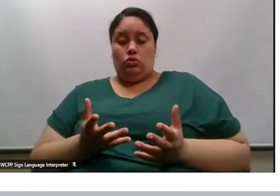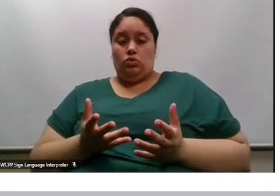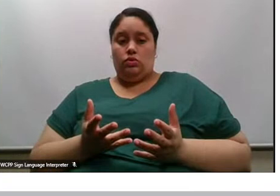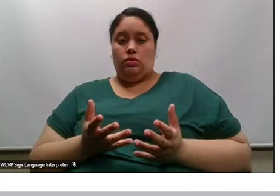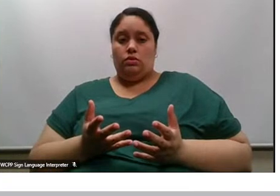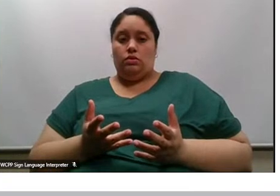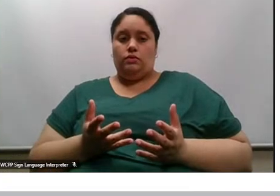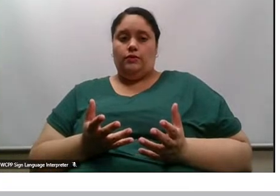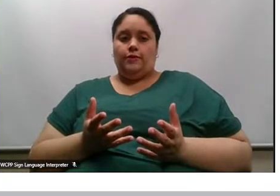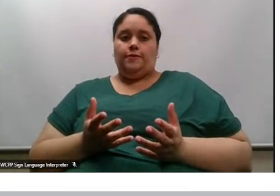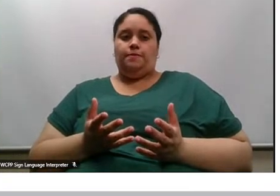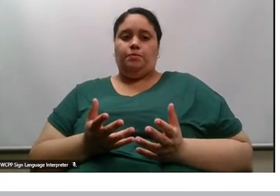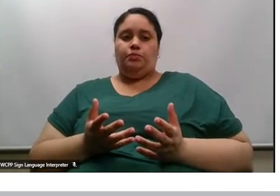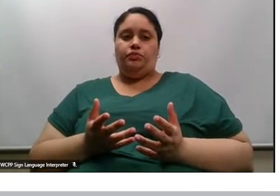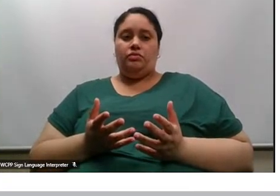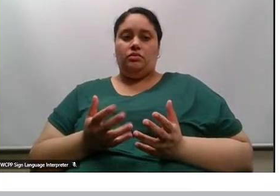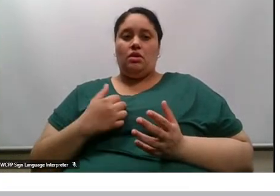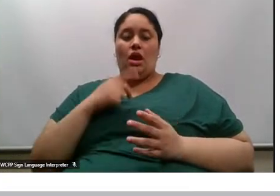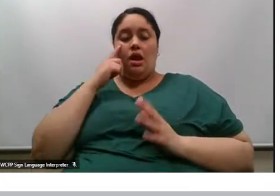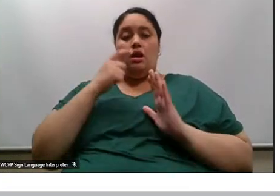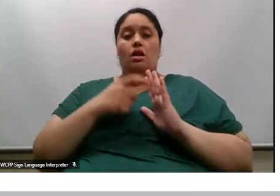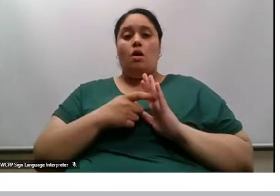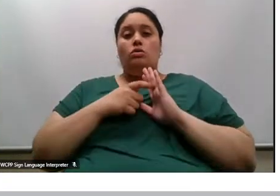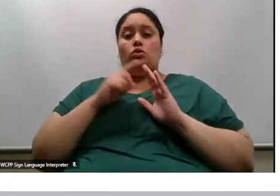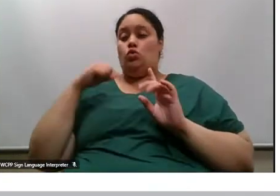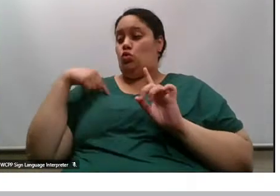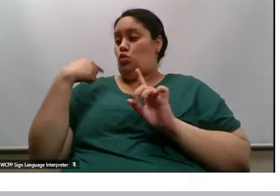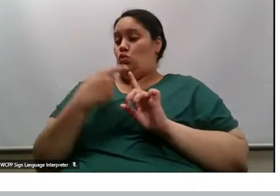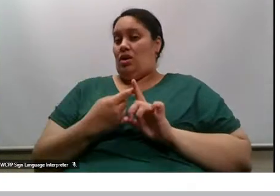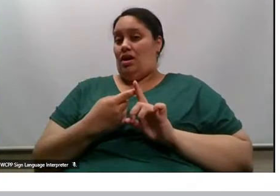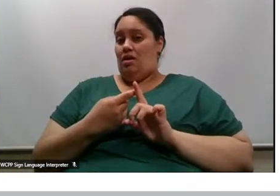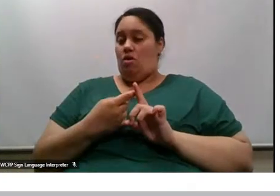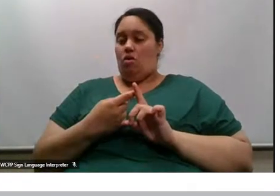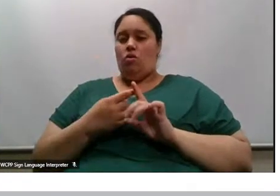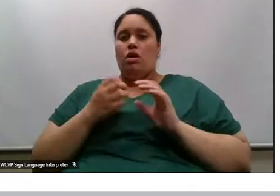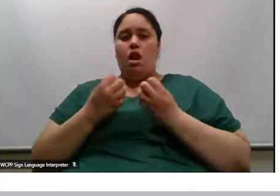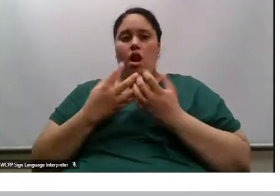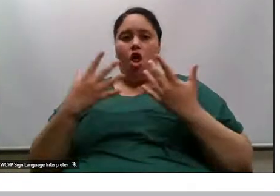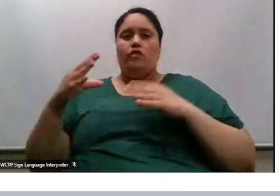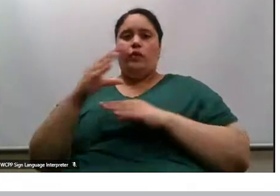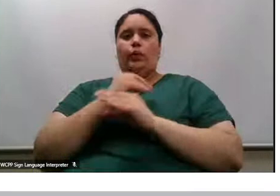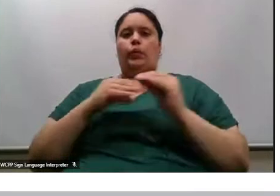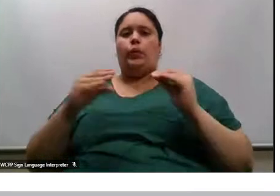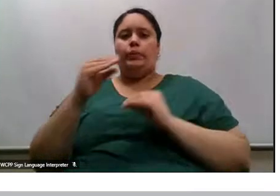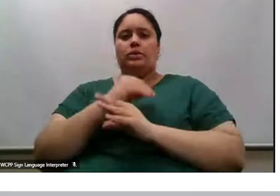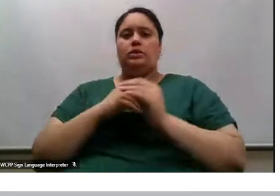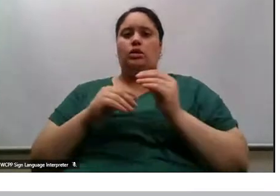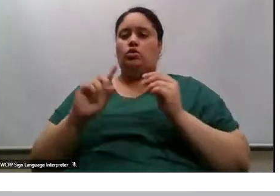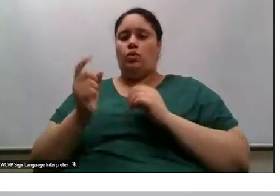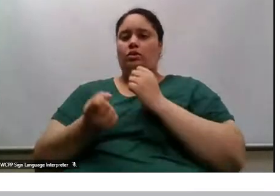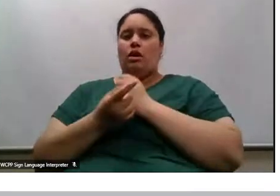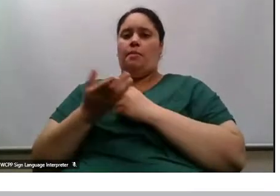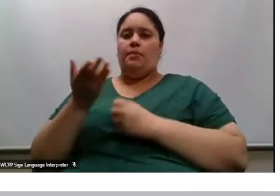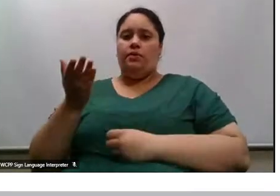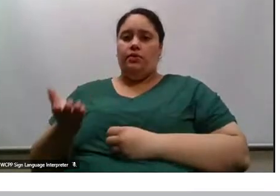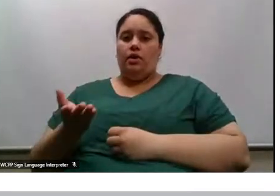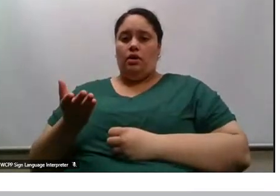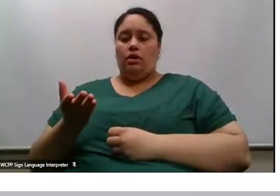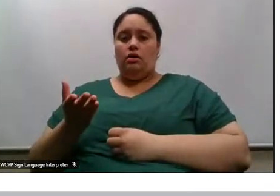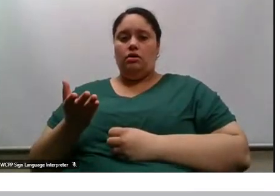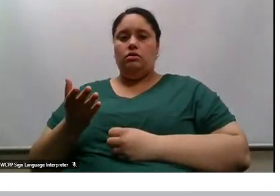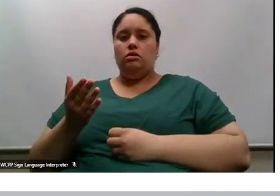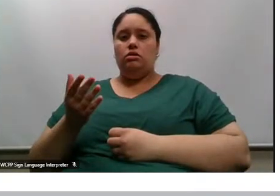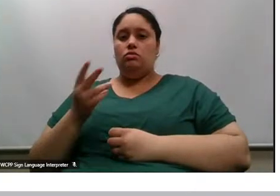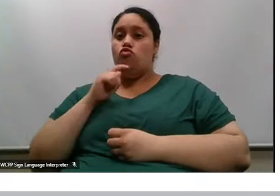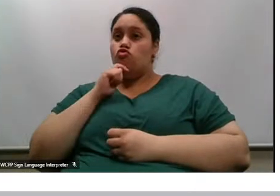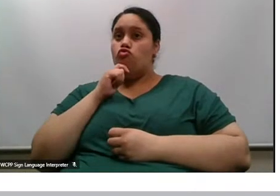I noticed that to this very day, you know, there's been a lot of rumors as to the actual cause of death there, whether it was, you know,